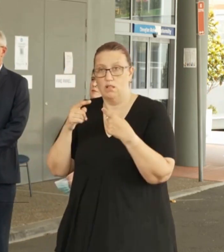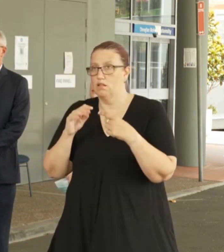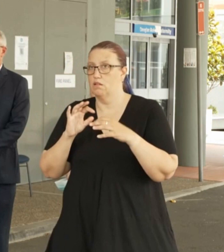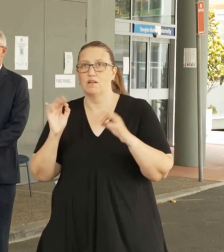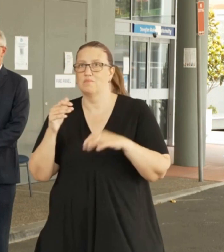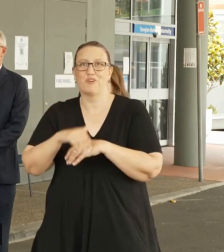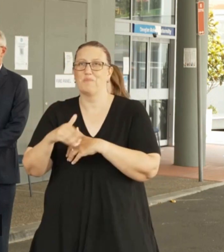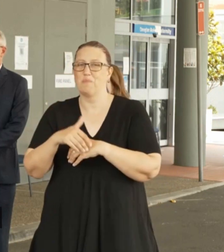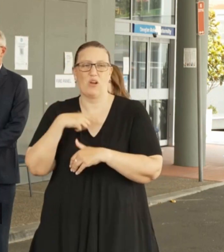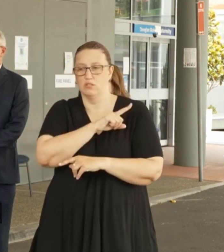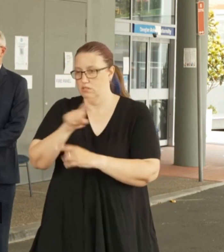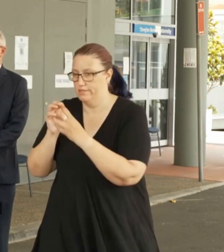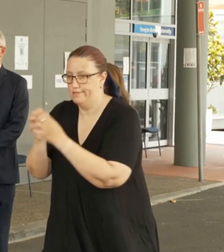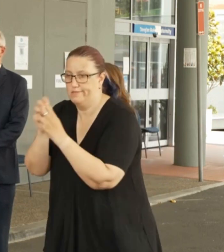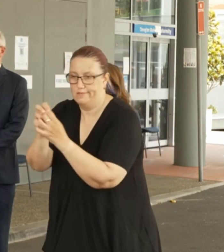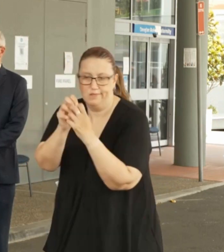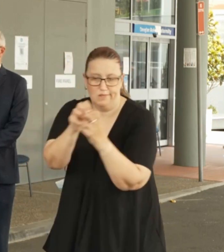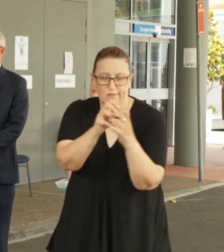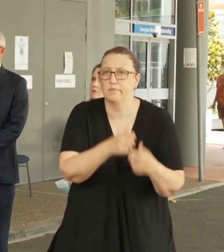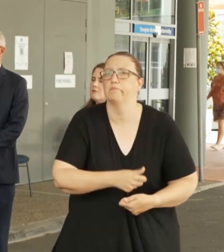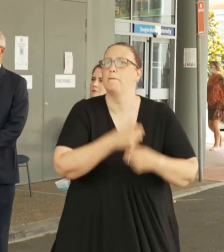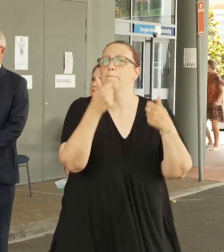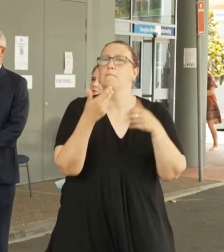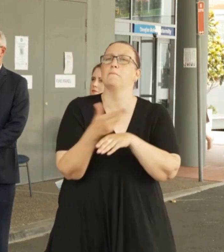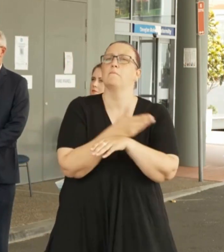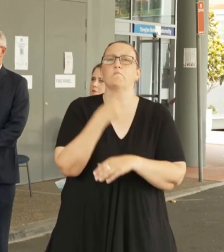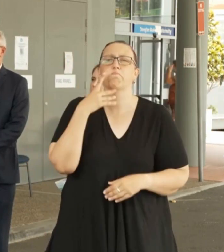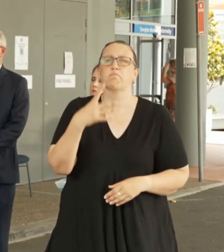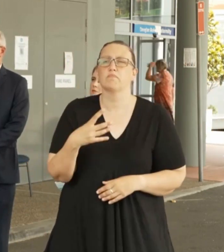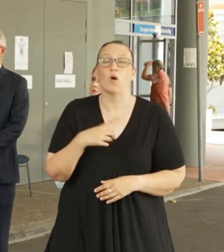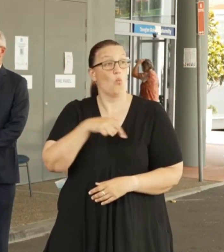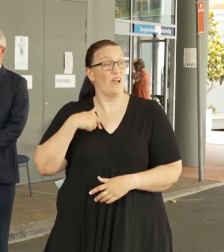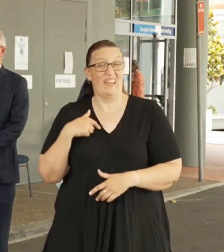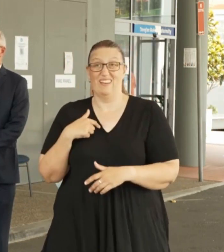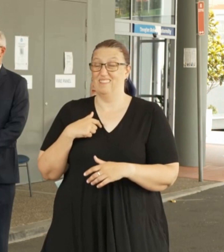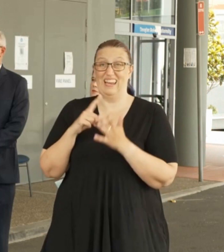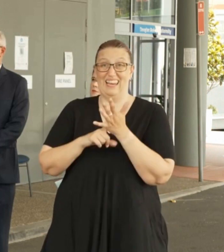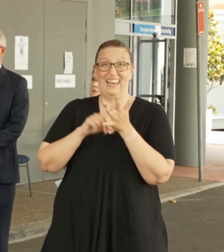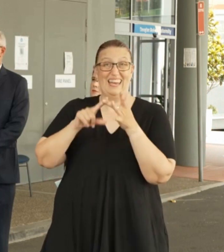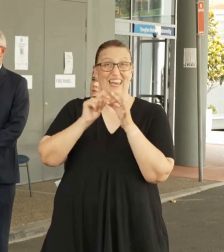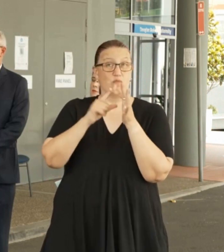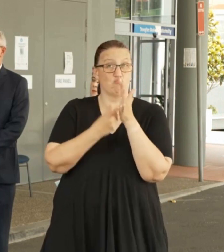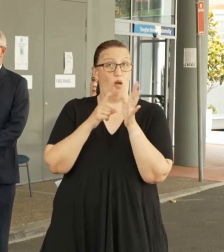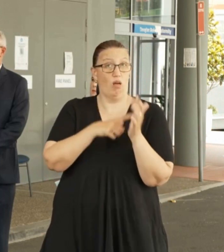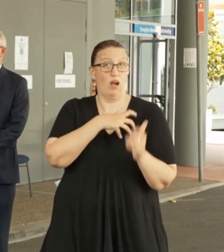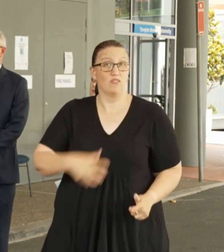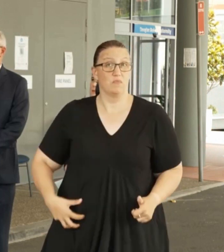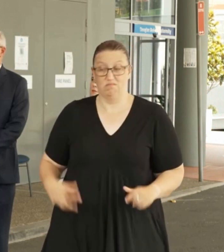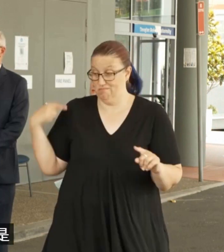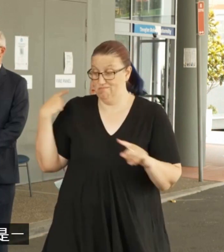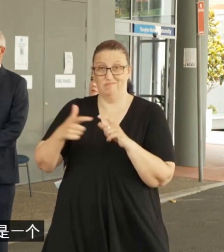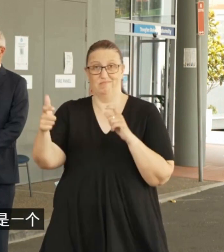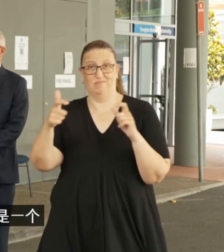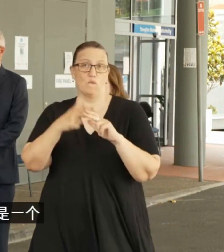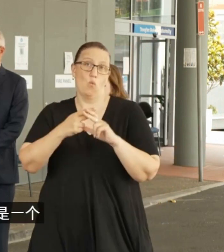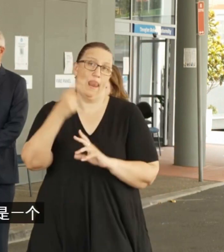was front and centre in dealing with them. But ultimately as well, after being 11 years in government, it's important that we have renewal and that the government refreshes. So I